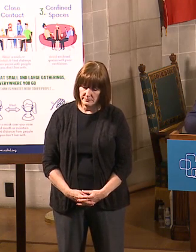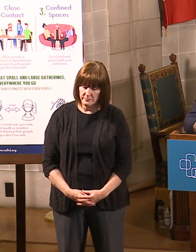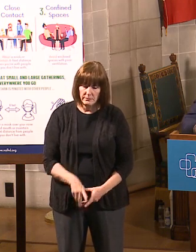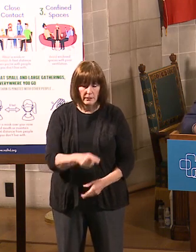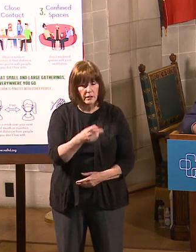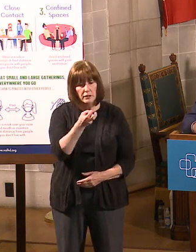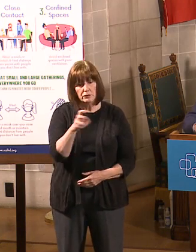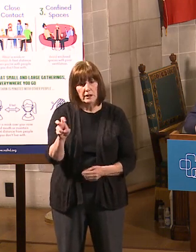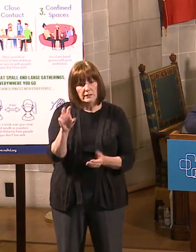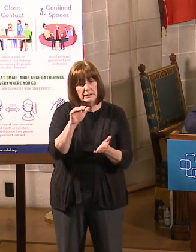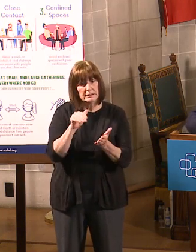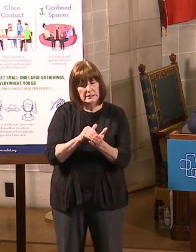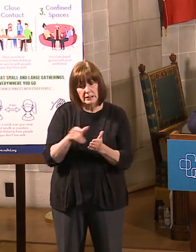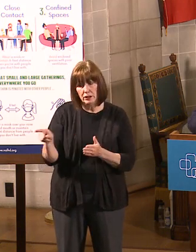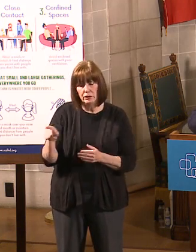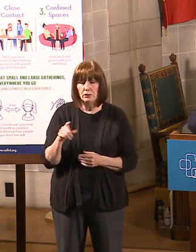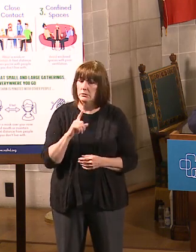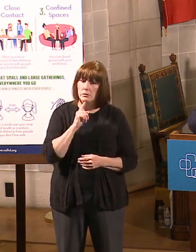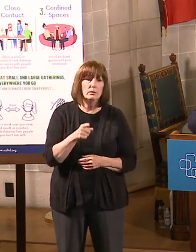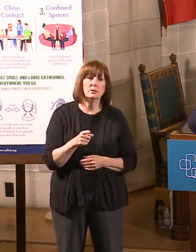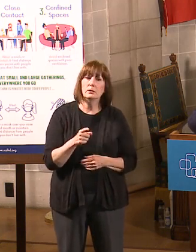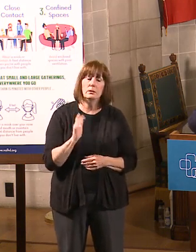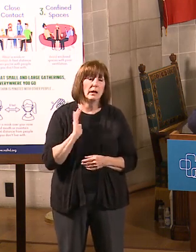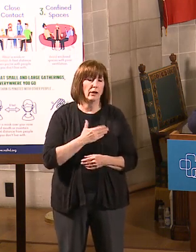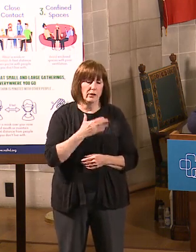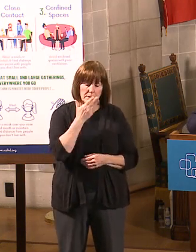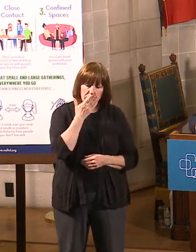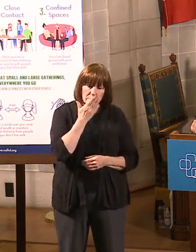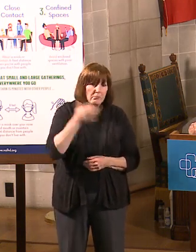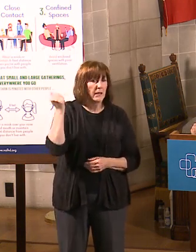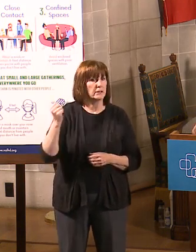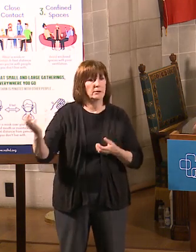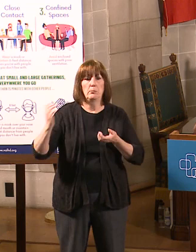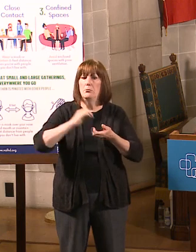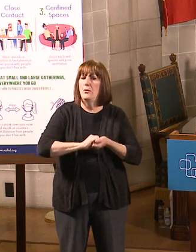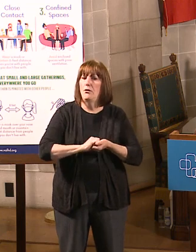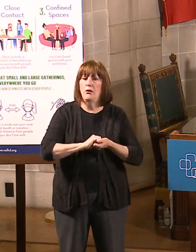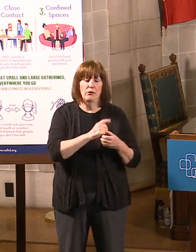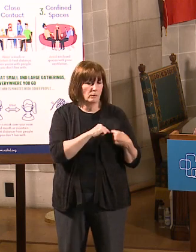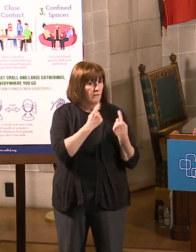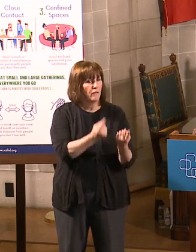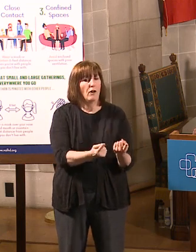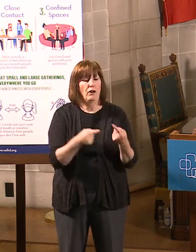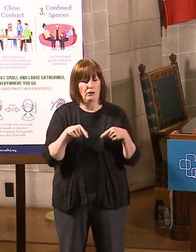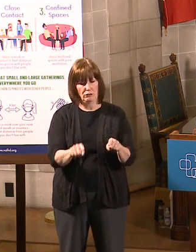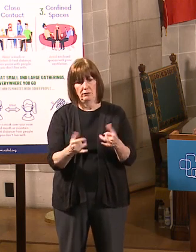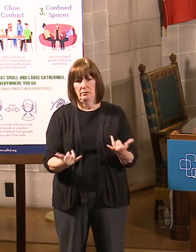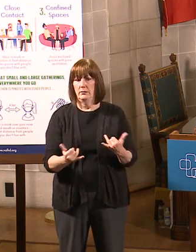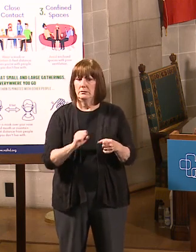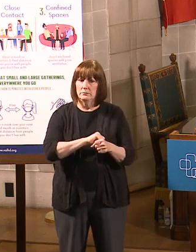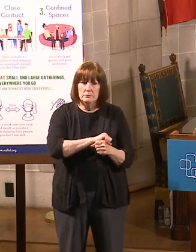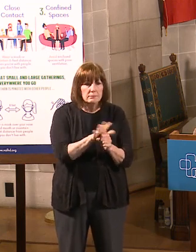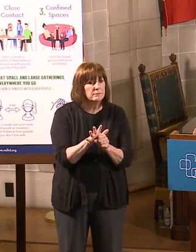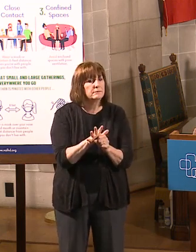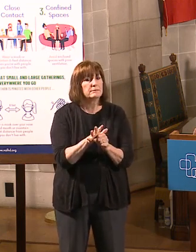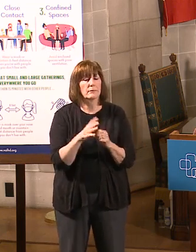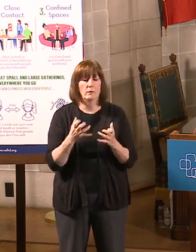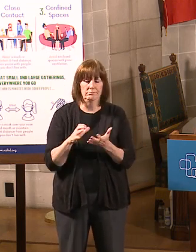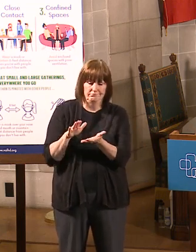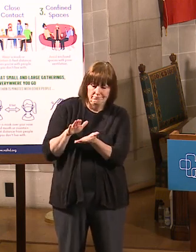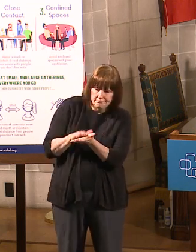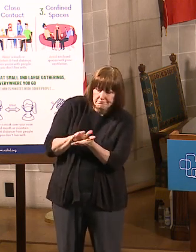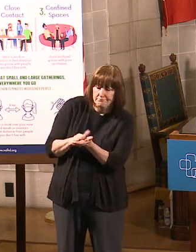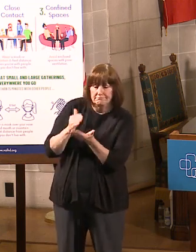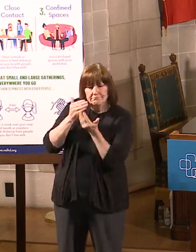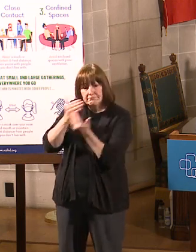The transfer centers turned out to be one of our best partners here so far during this pandemic, and I want to just commend them